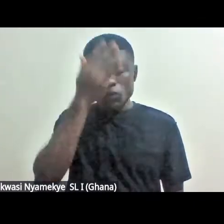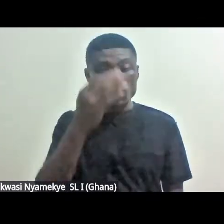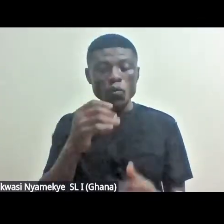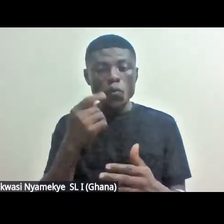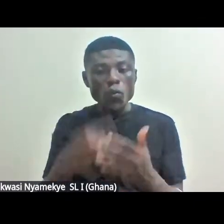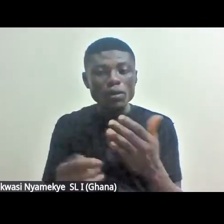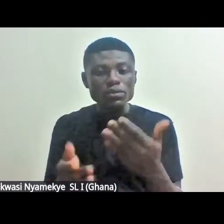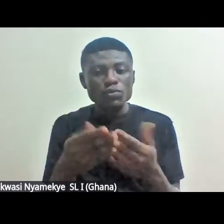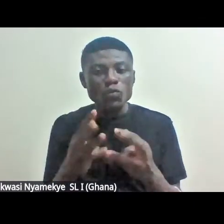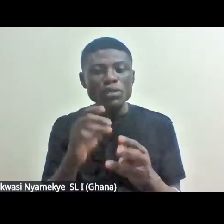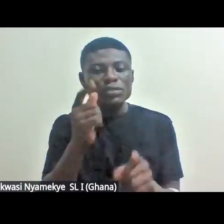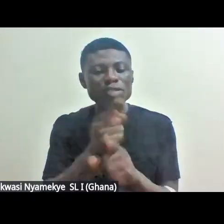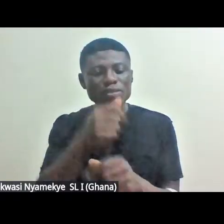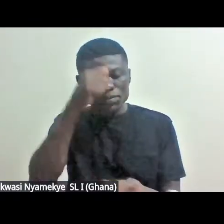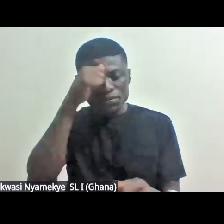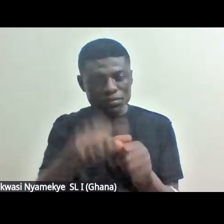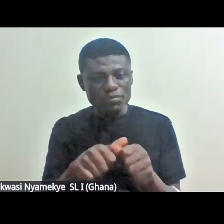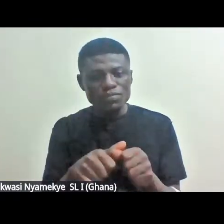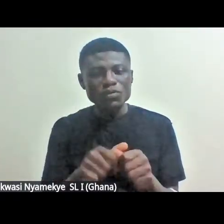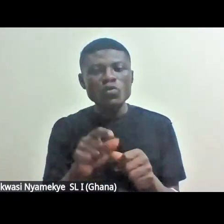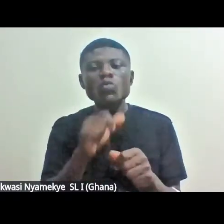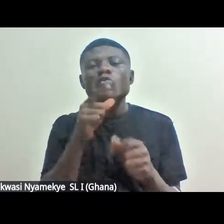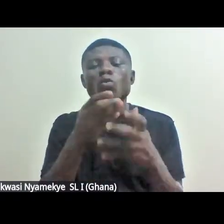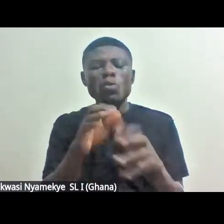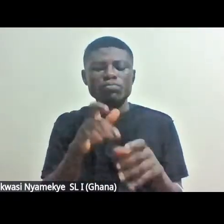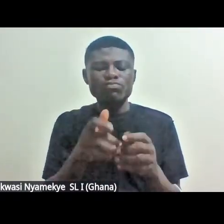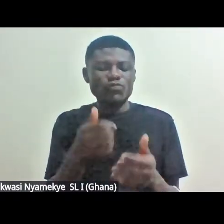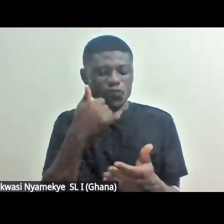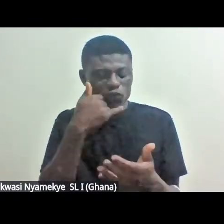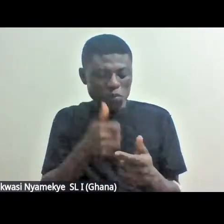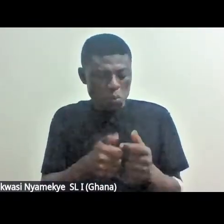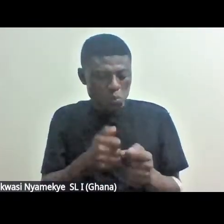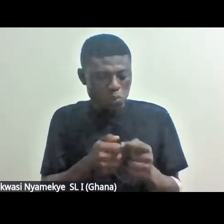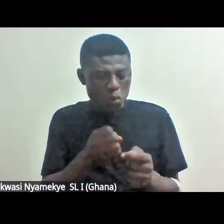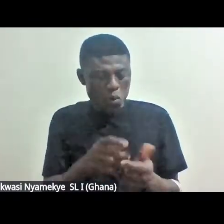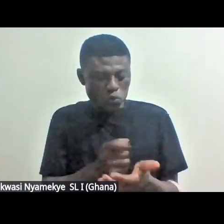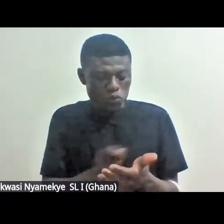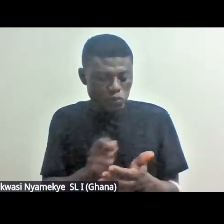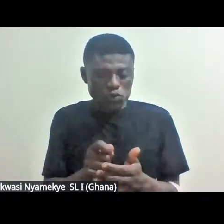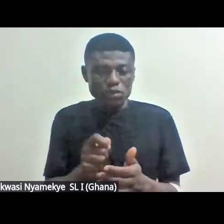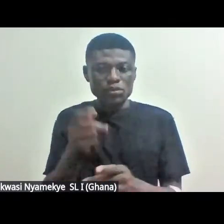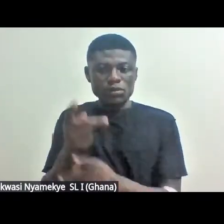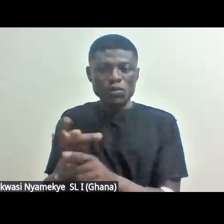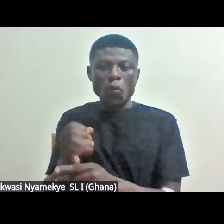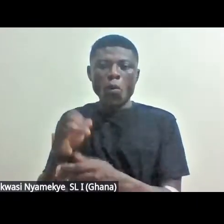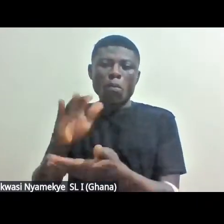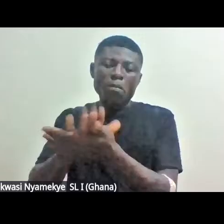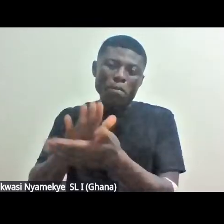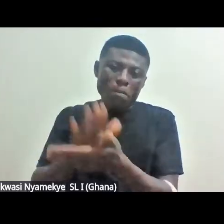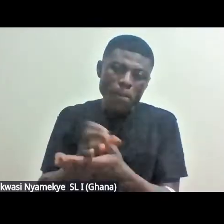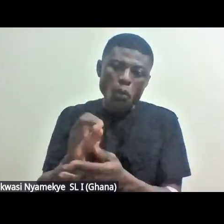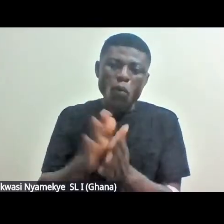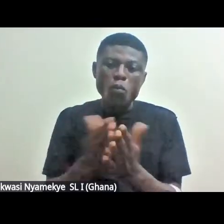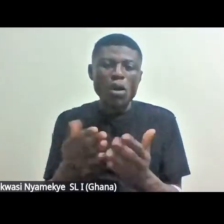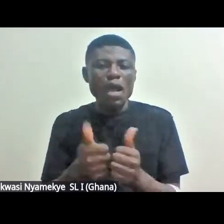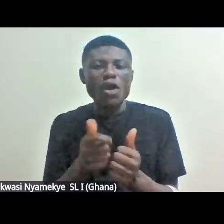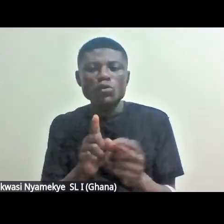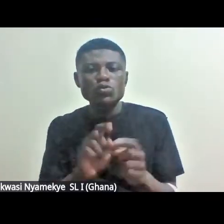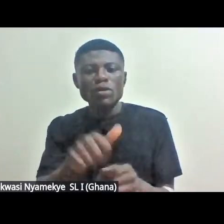use besides just typing or writing it by hand in a piece of paper or in a book?